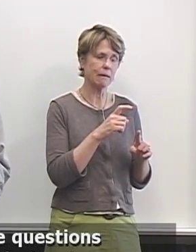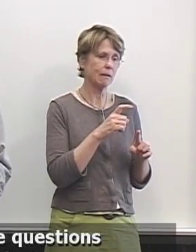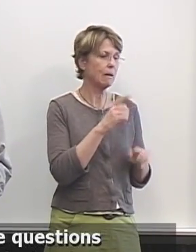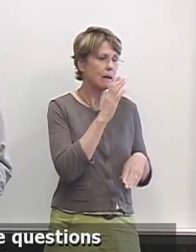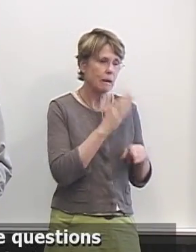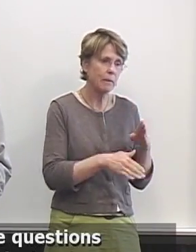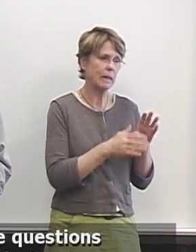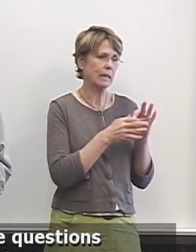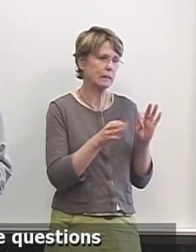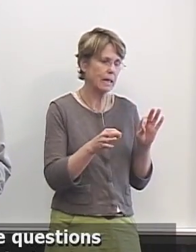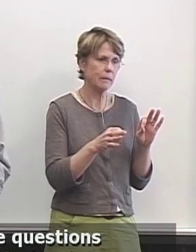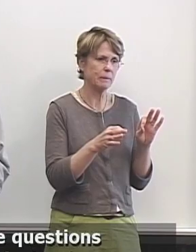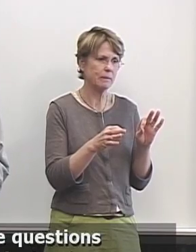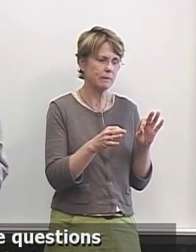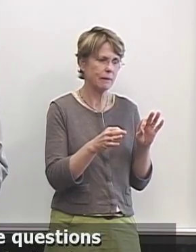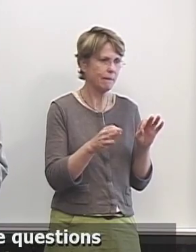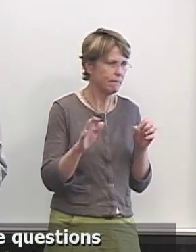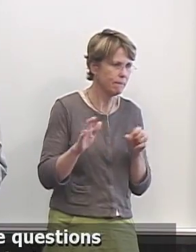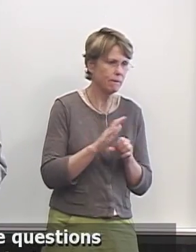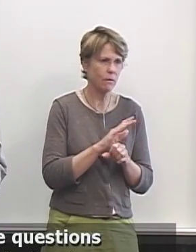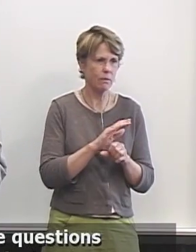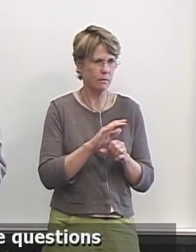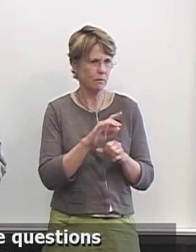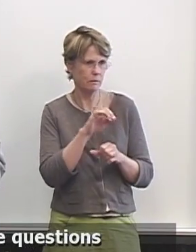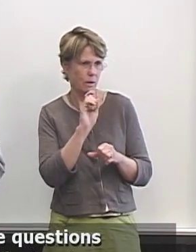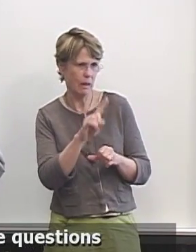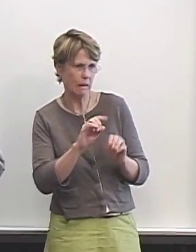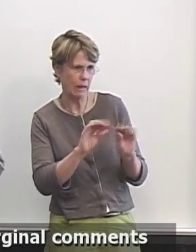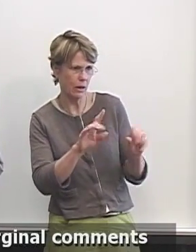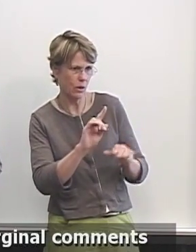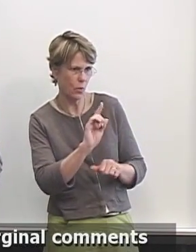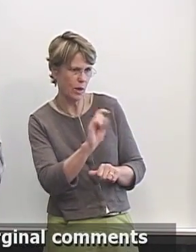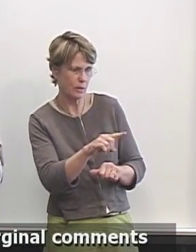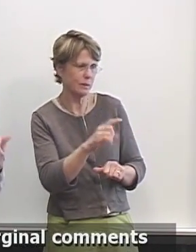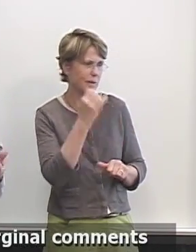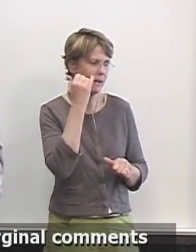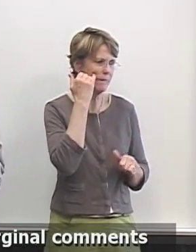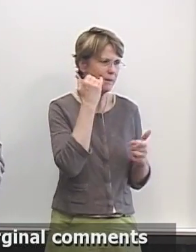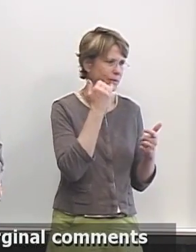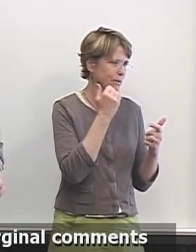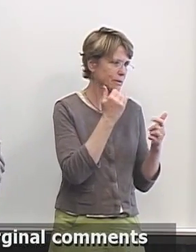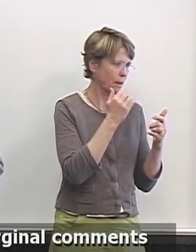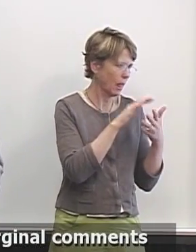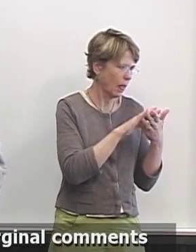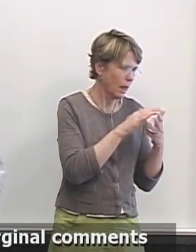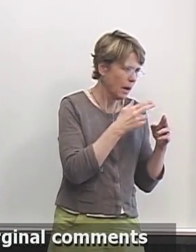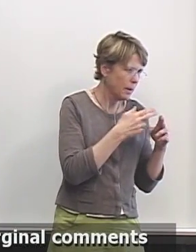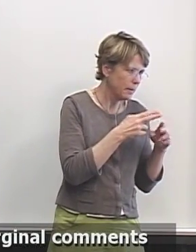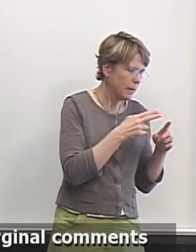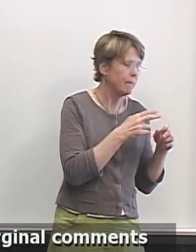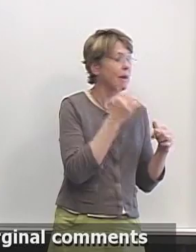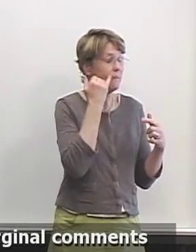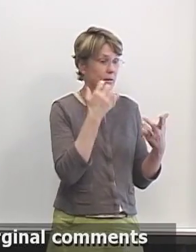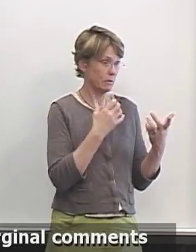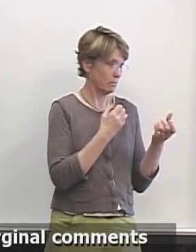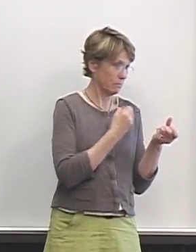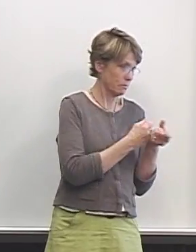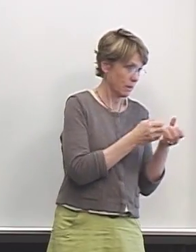complete questions from an instructor, if they're marginal comments or if they're prose comments.